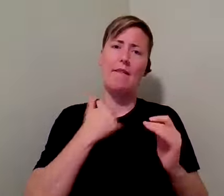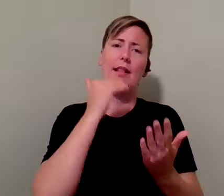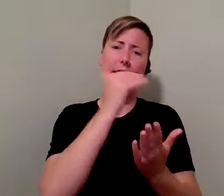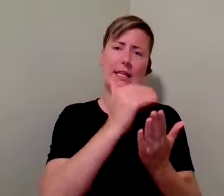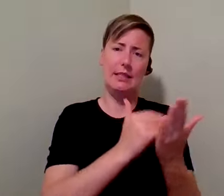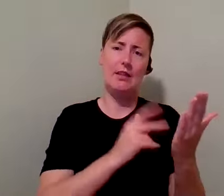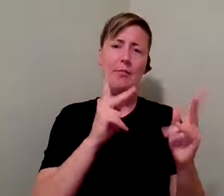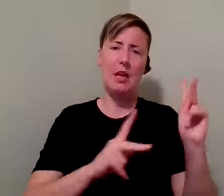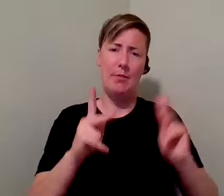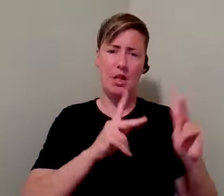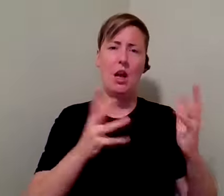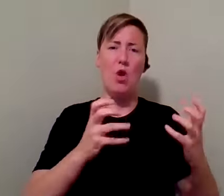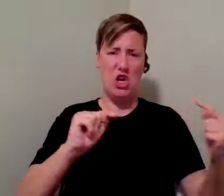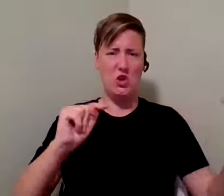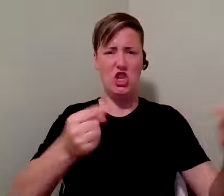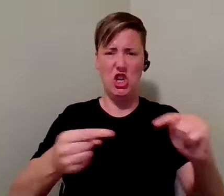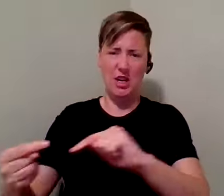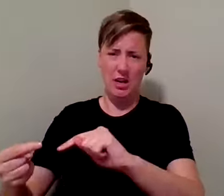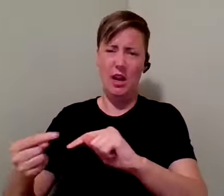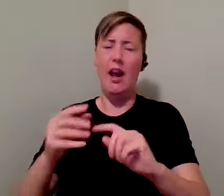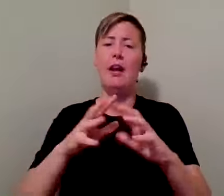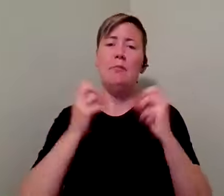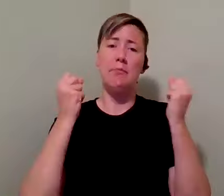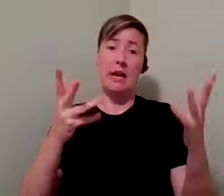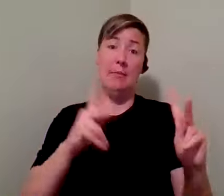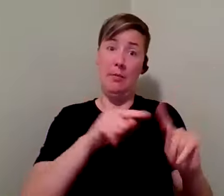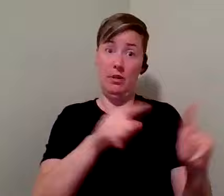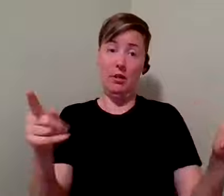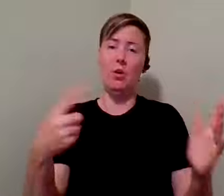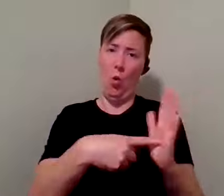an even longer list of people that owed me amends. So that I could do some work with.